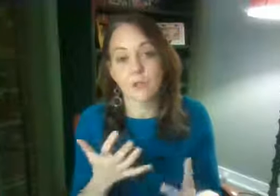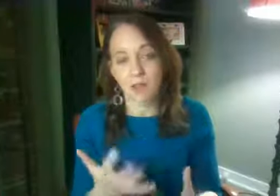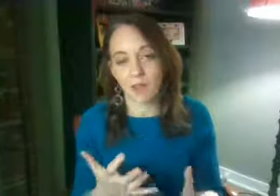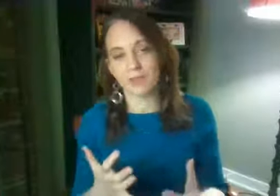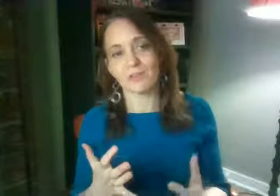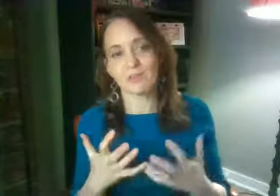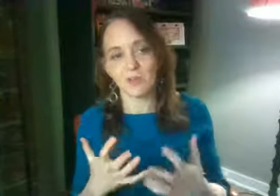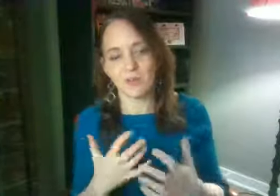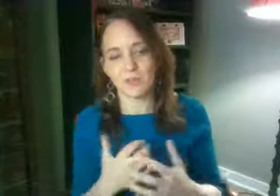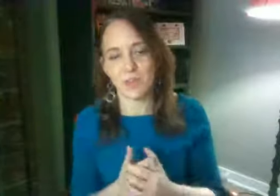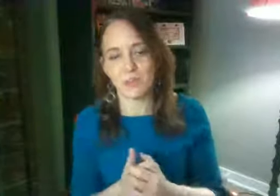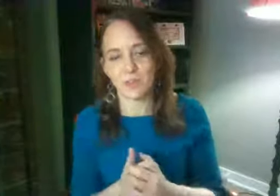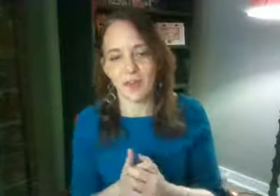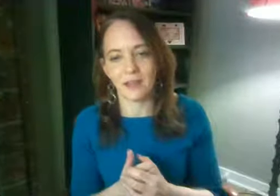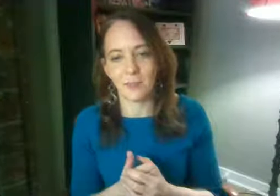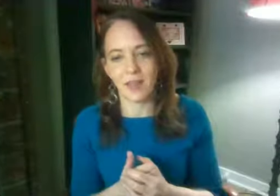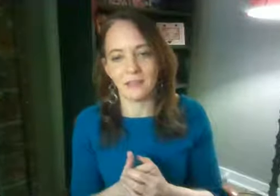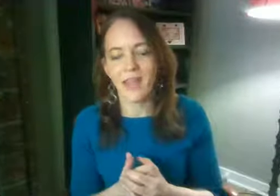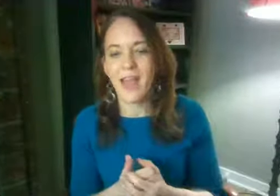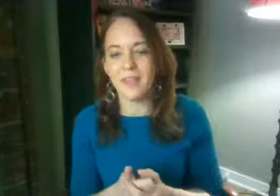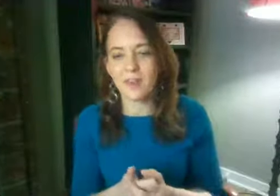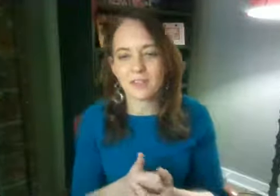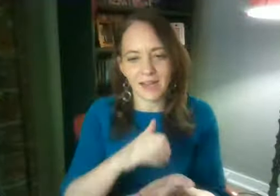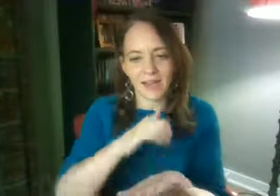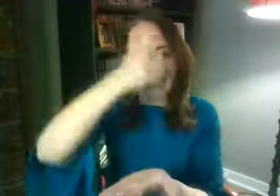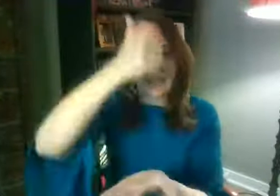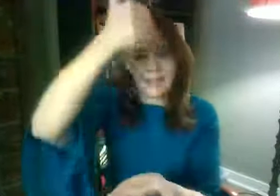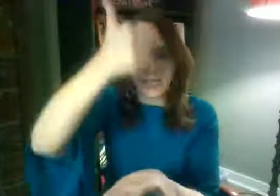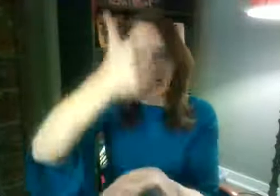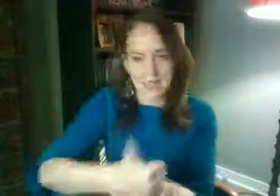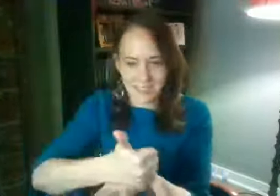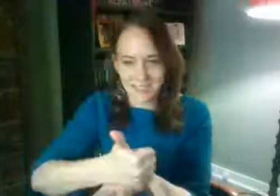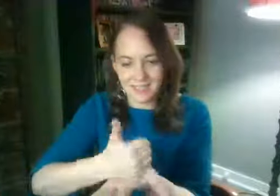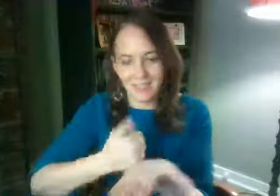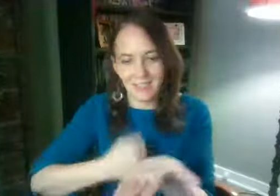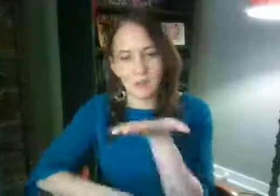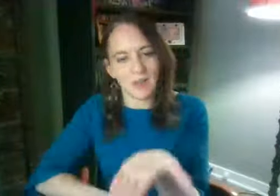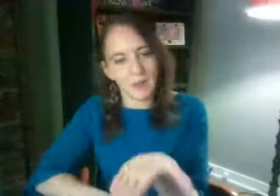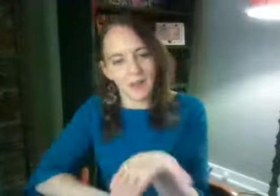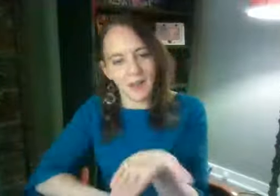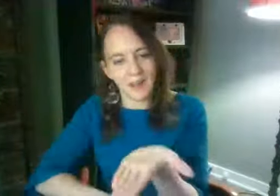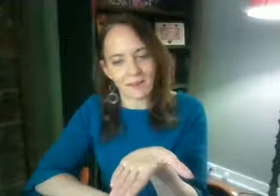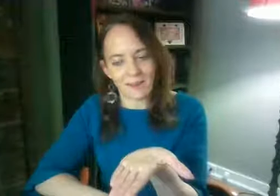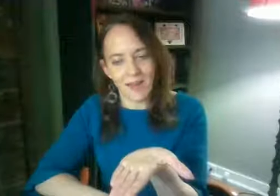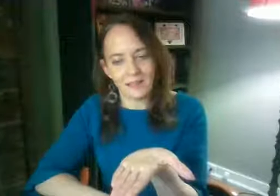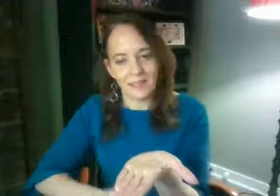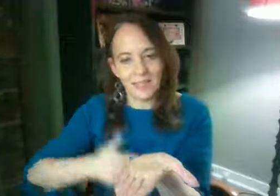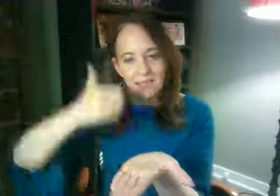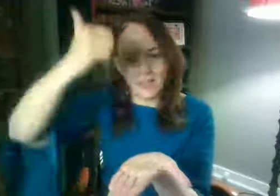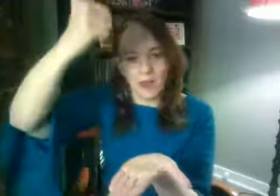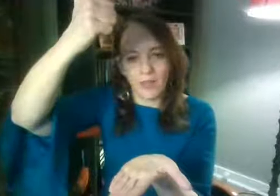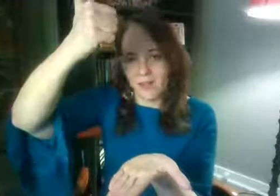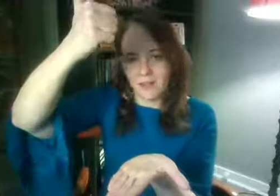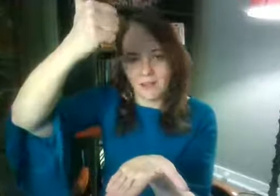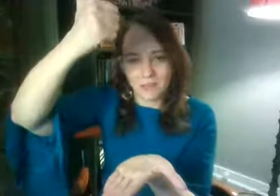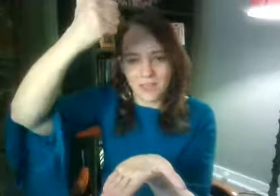Jewish scholars, Jewish deaf scholars, are signing amen. And they're signing it like this. You put your dominant hand out flat, take your other hand in a thumbs